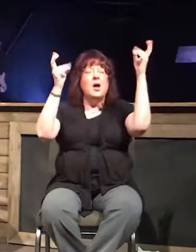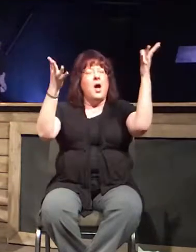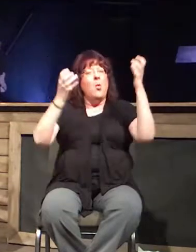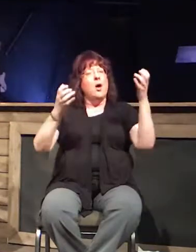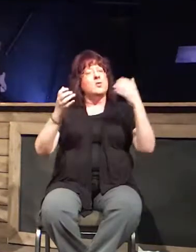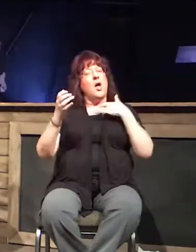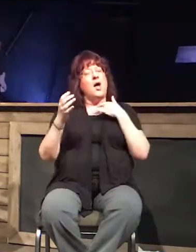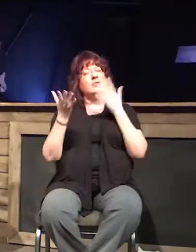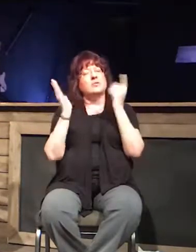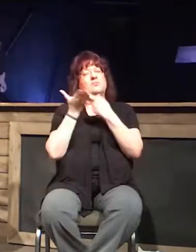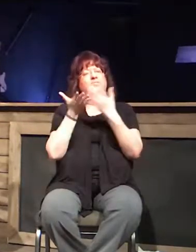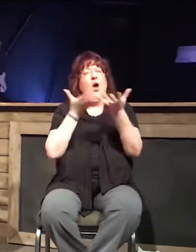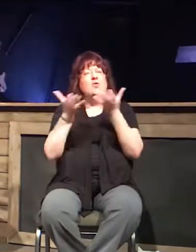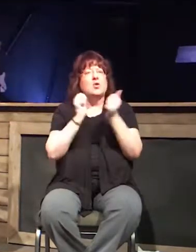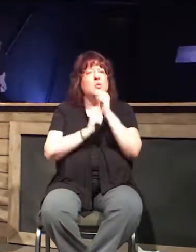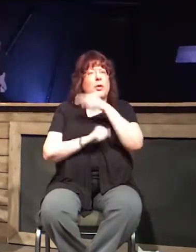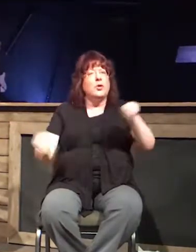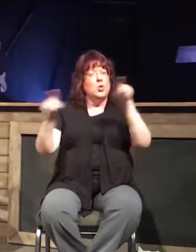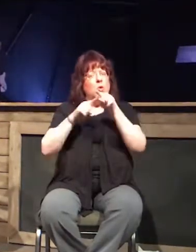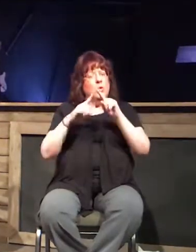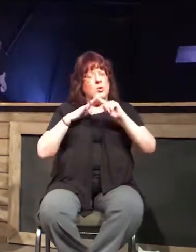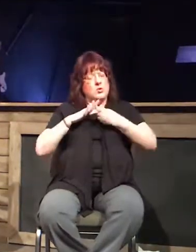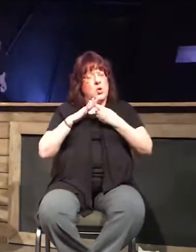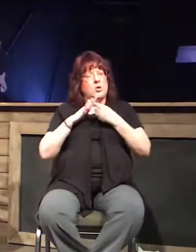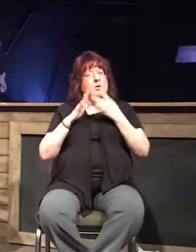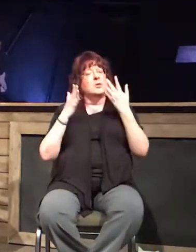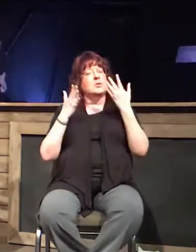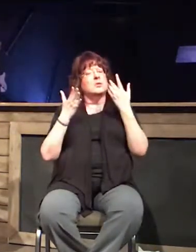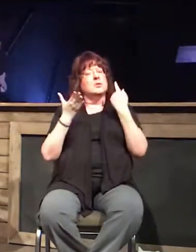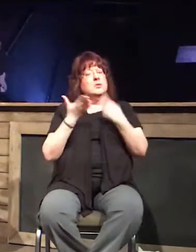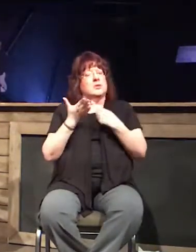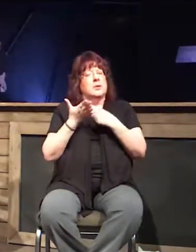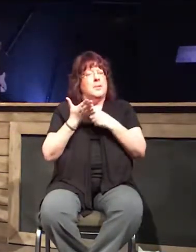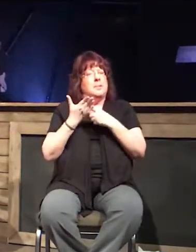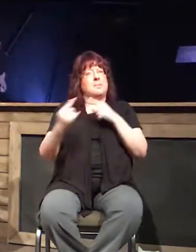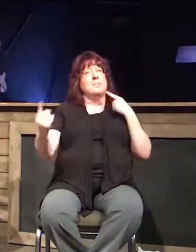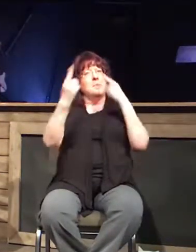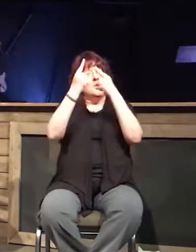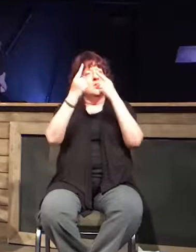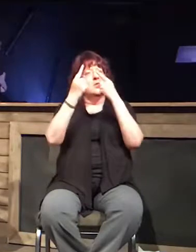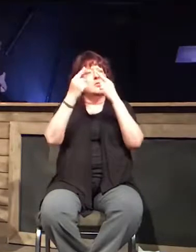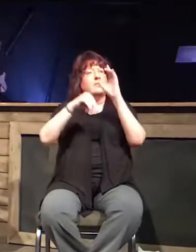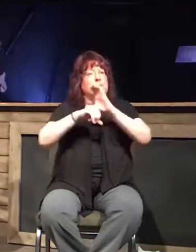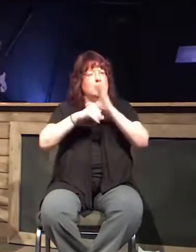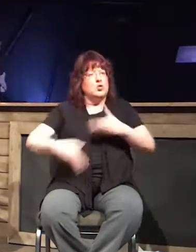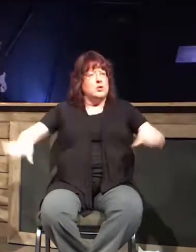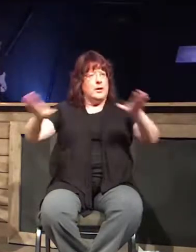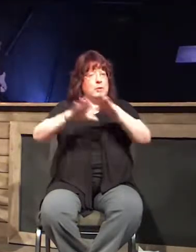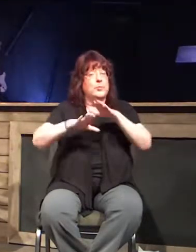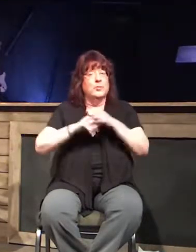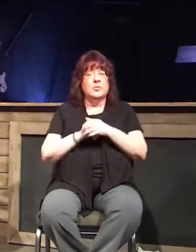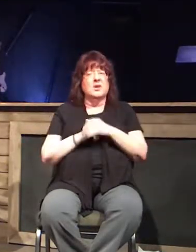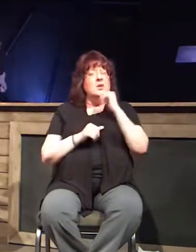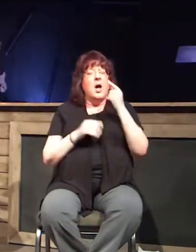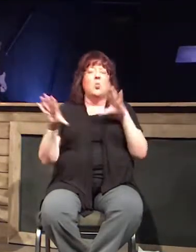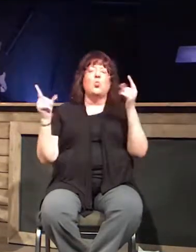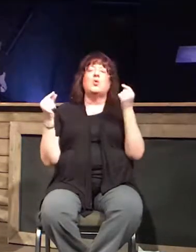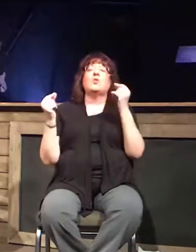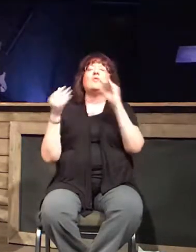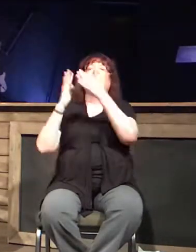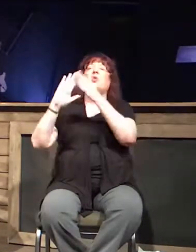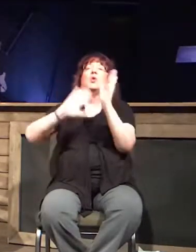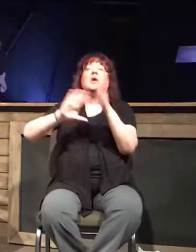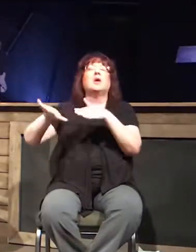want to have a heart-to-heart conversation as we land this series about our mission as a church right here on this campus. Not just what we're doing in the